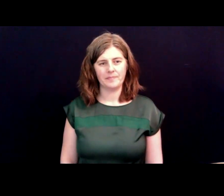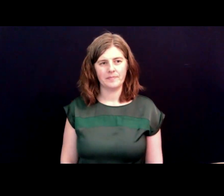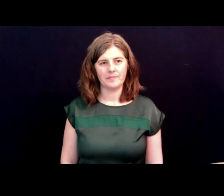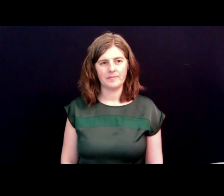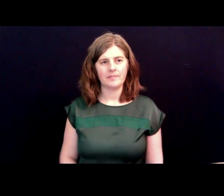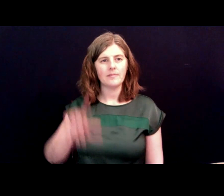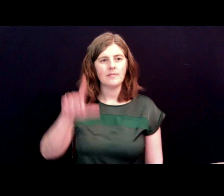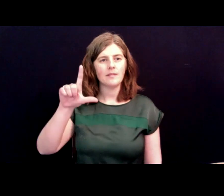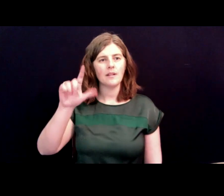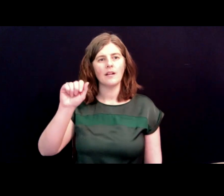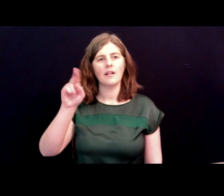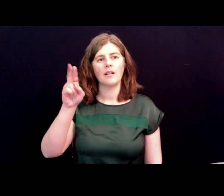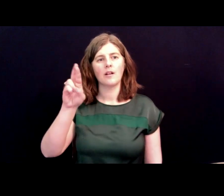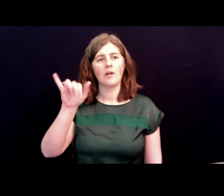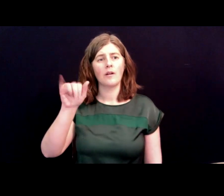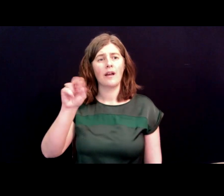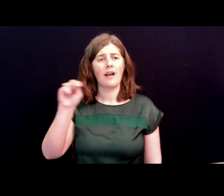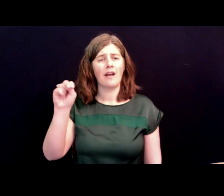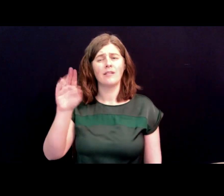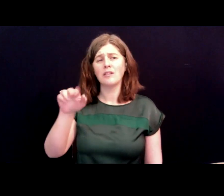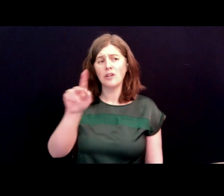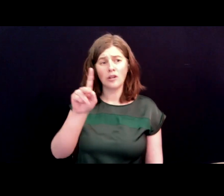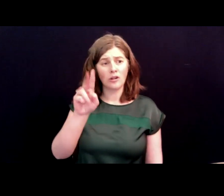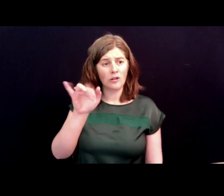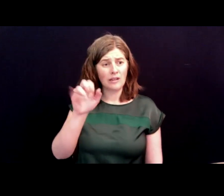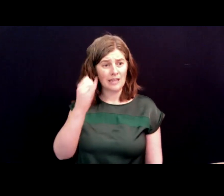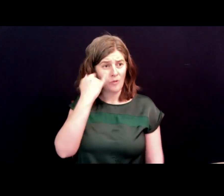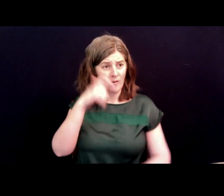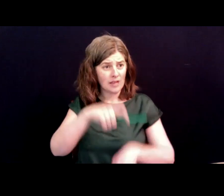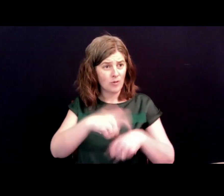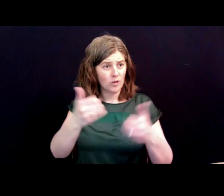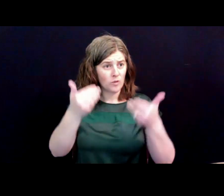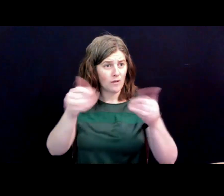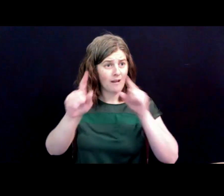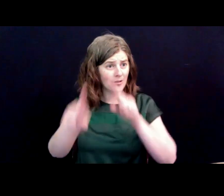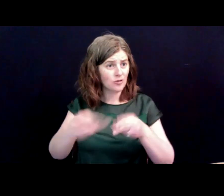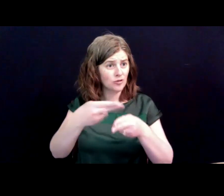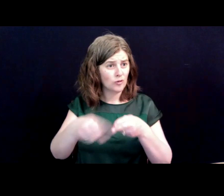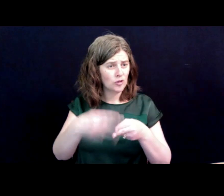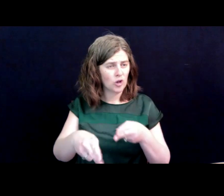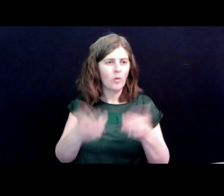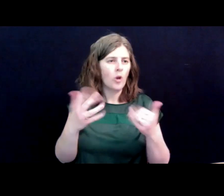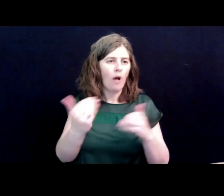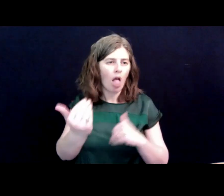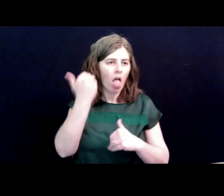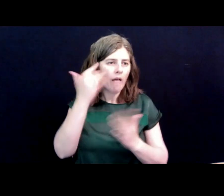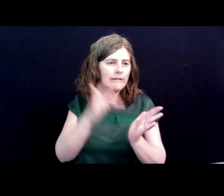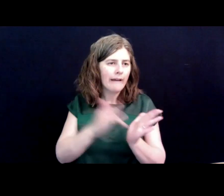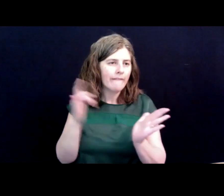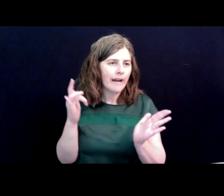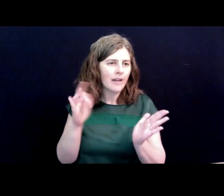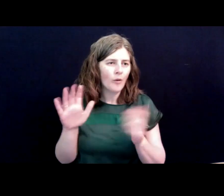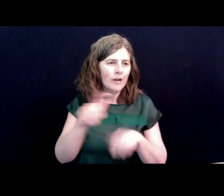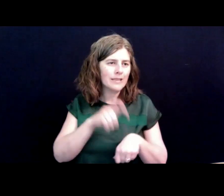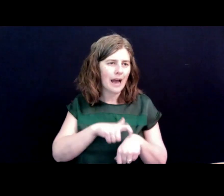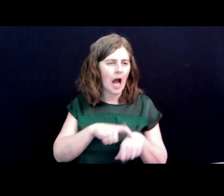I think if, Kristin, if you have time and want to answer a couple of quick ones, you don't want to take advantage of your time, but